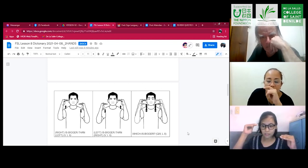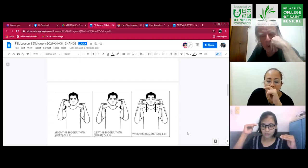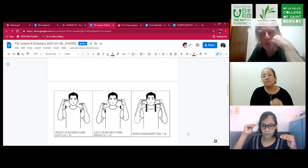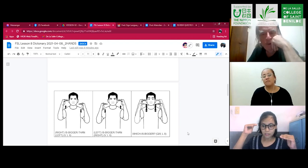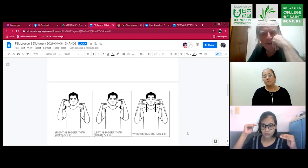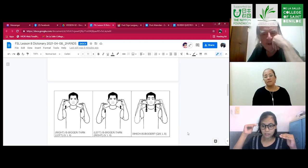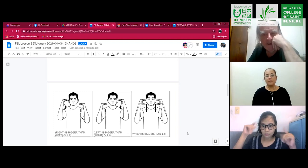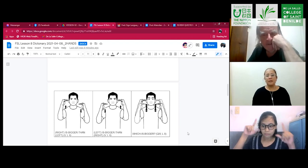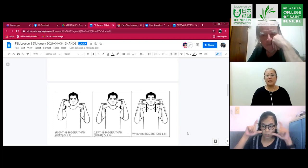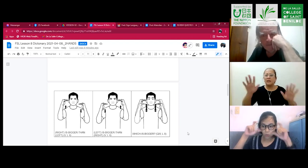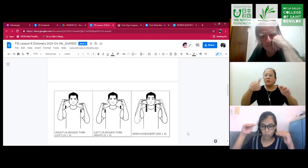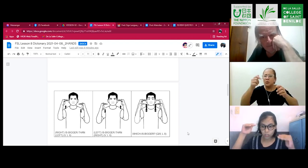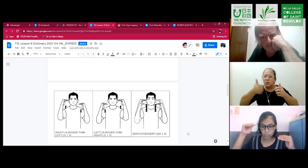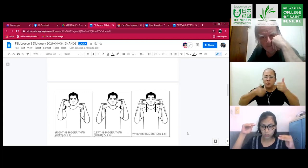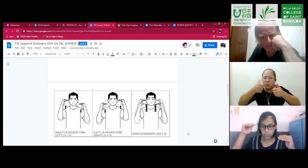So, Which sign?